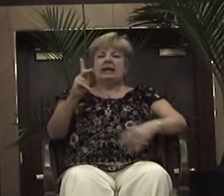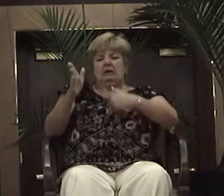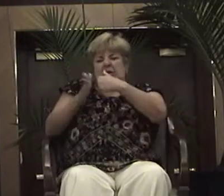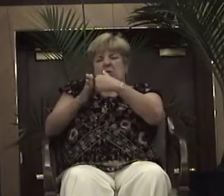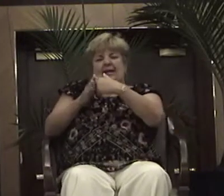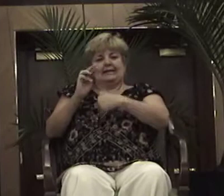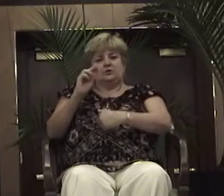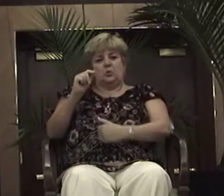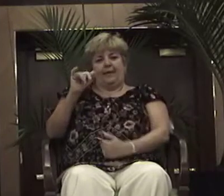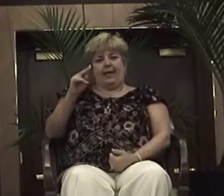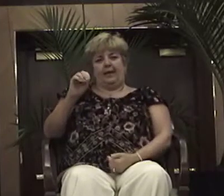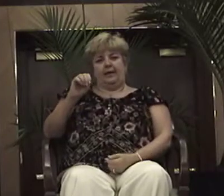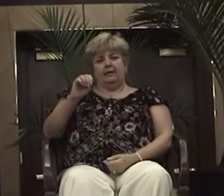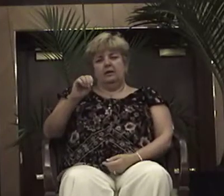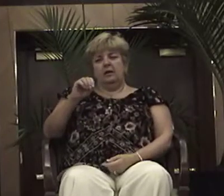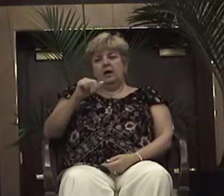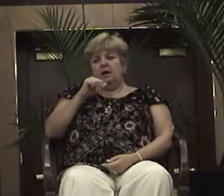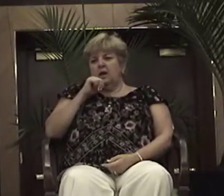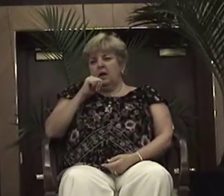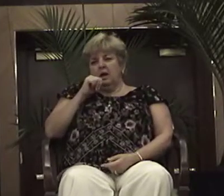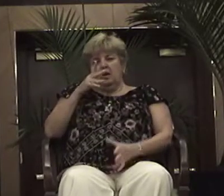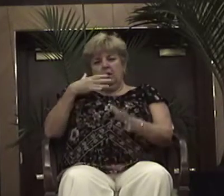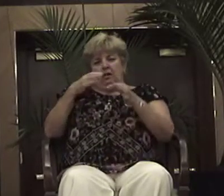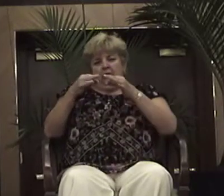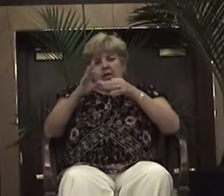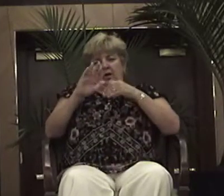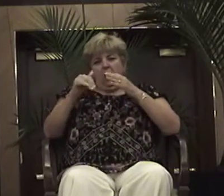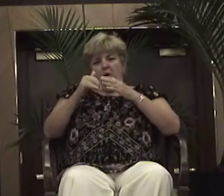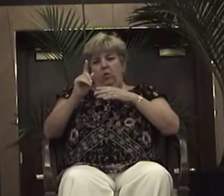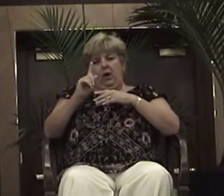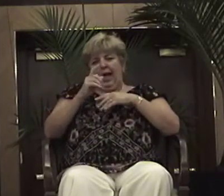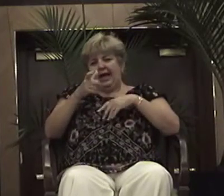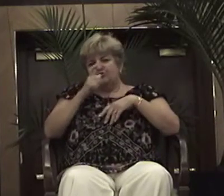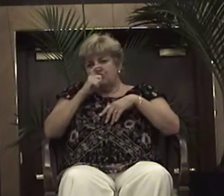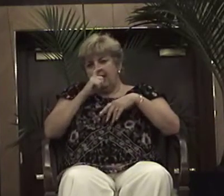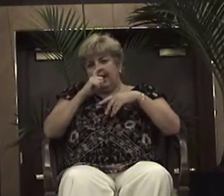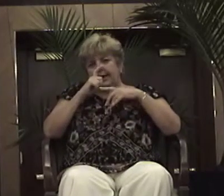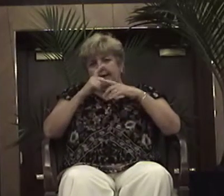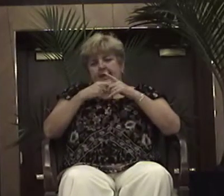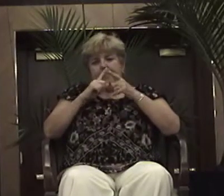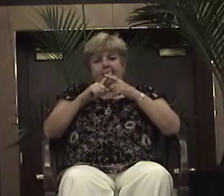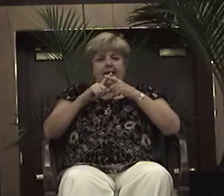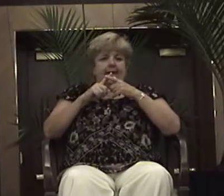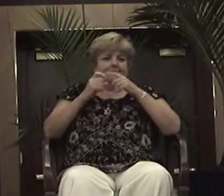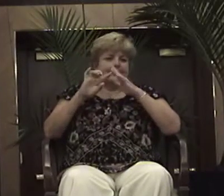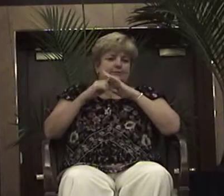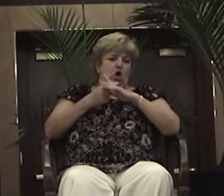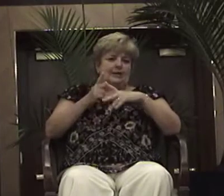into long drink-by-drink tours of the country, because when I get into that, I start exaggerating, or call it